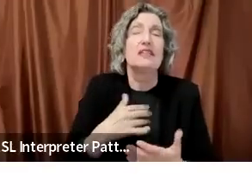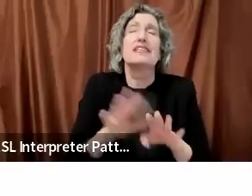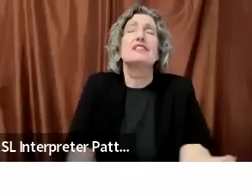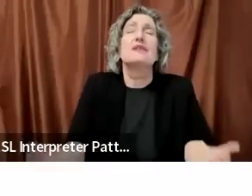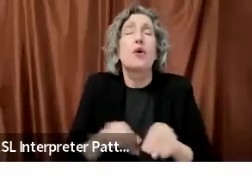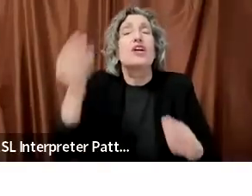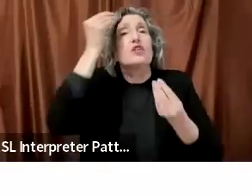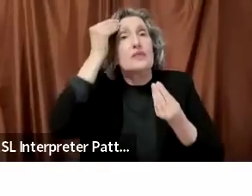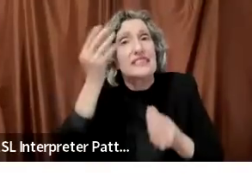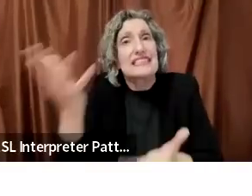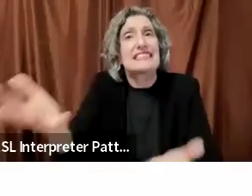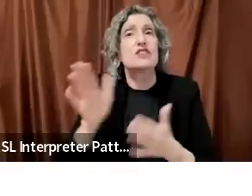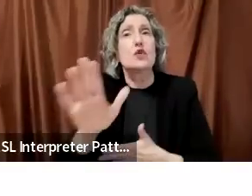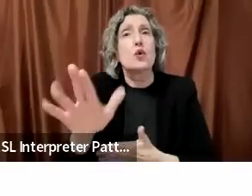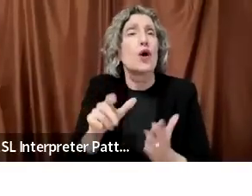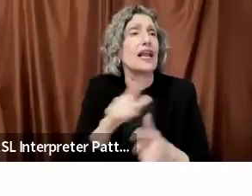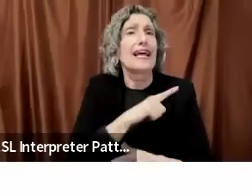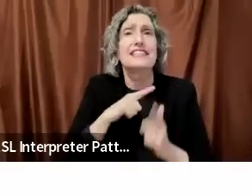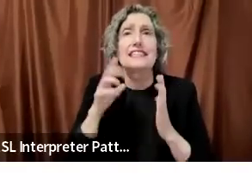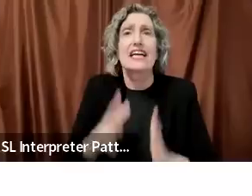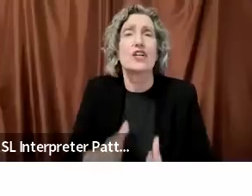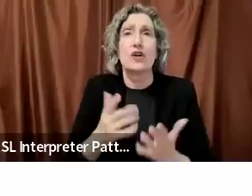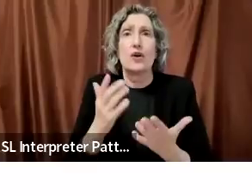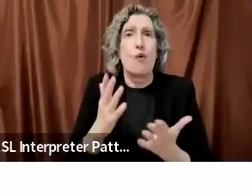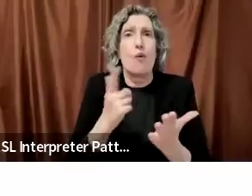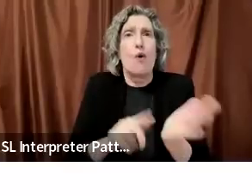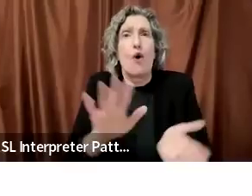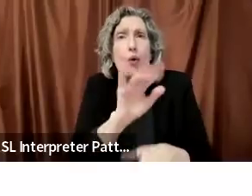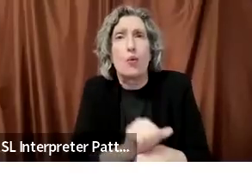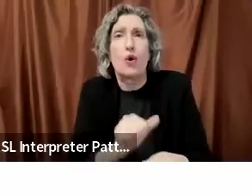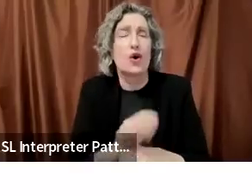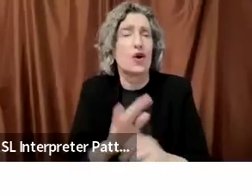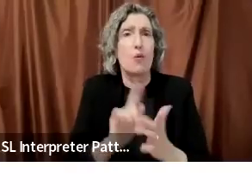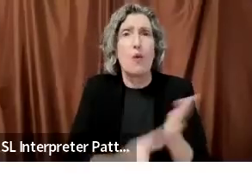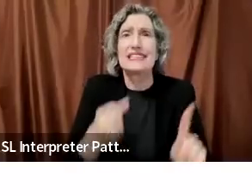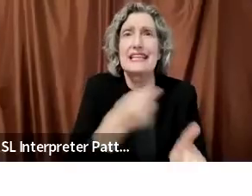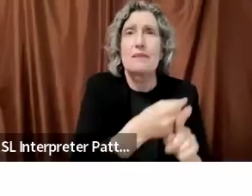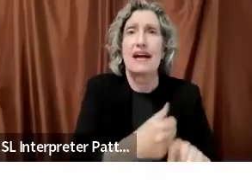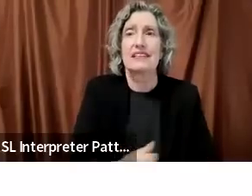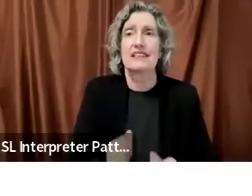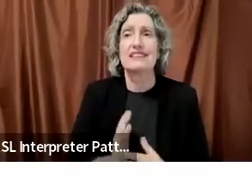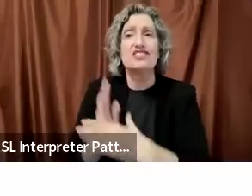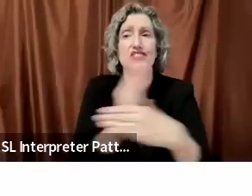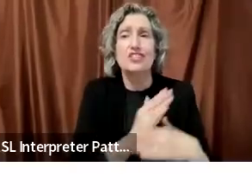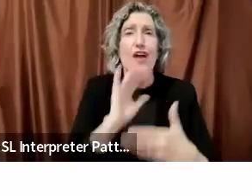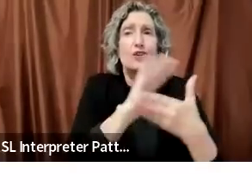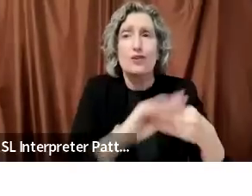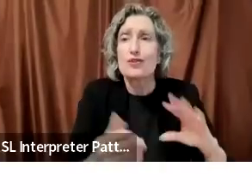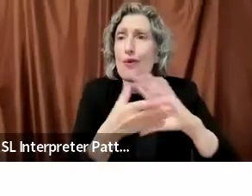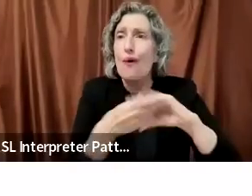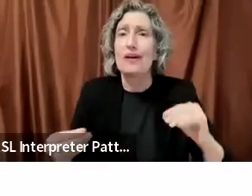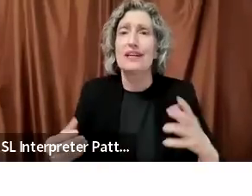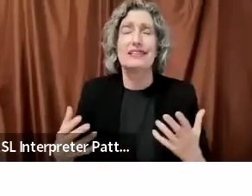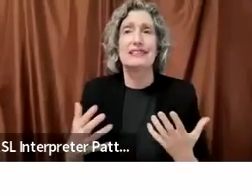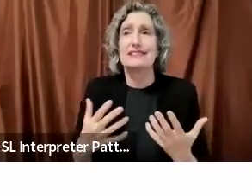lobbying. Share your work, a story or two of the impact on your community, and especially about any government contracts at any level to